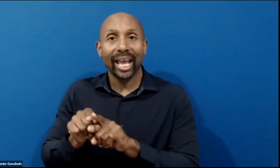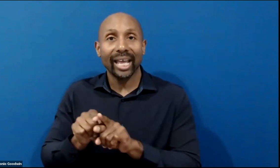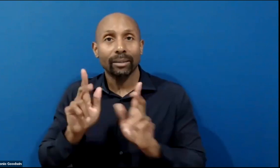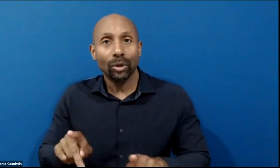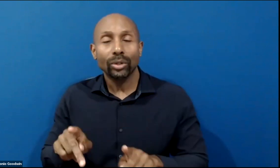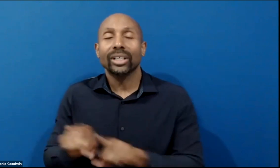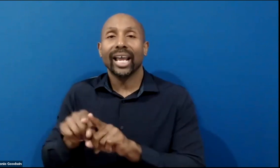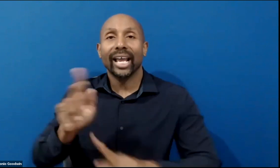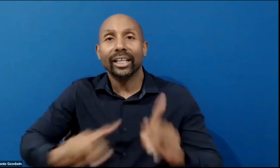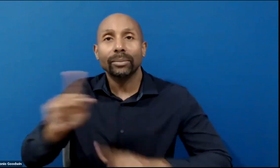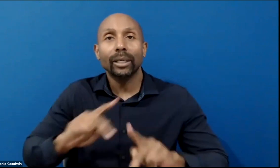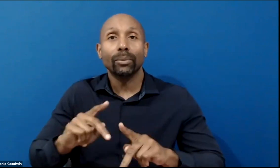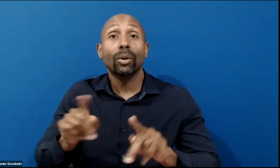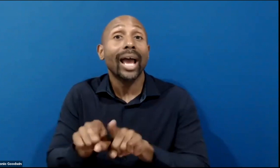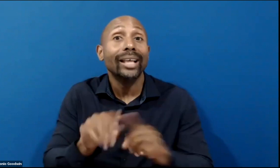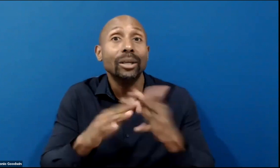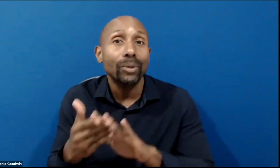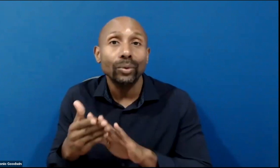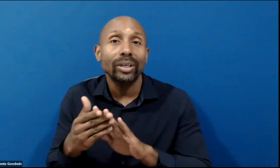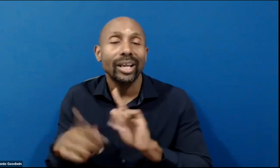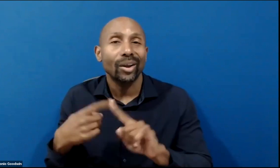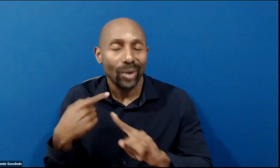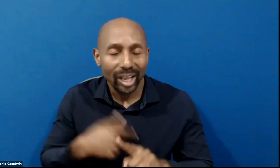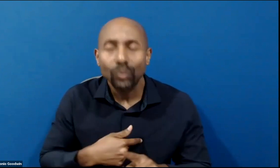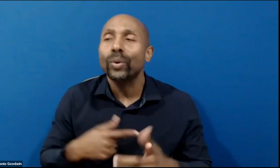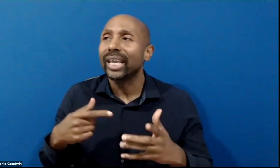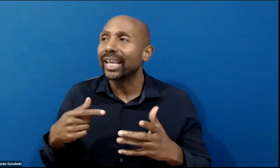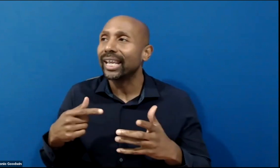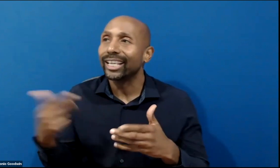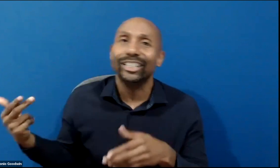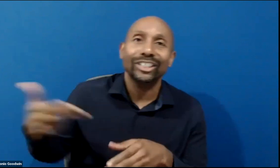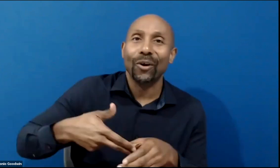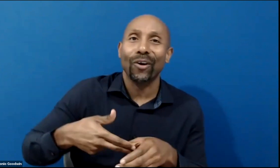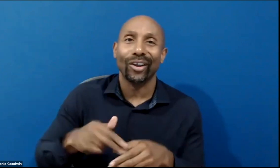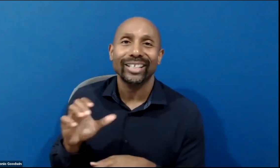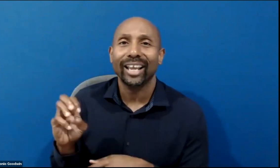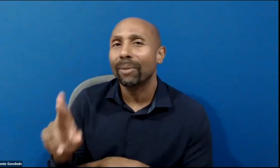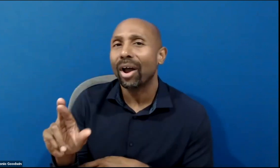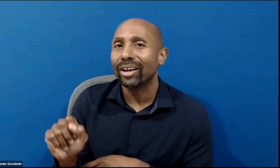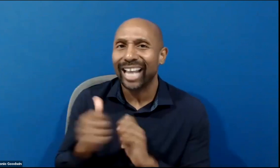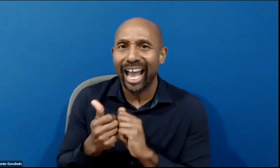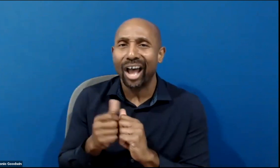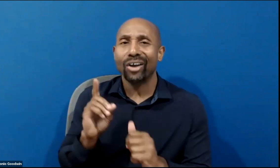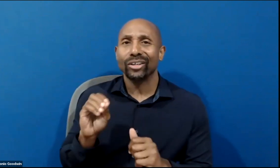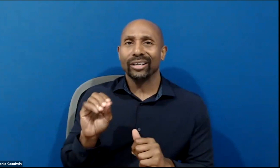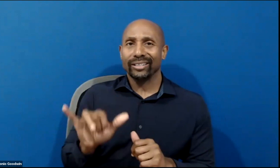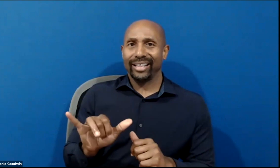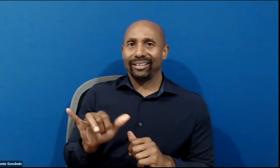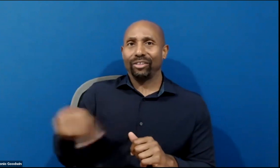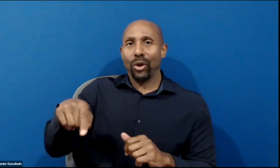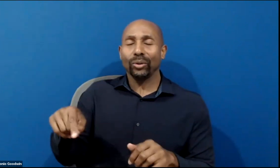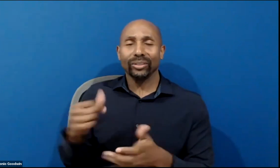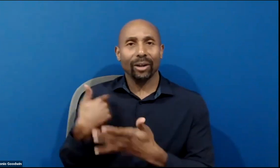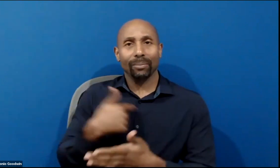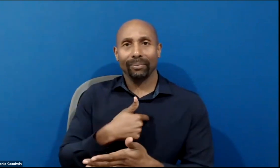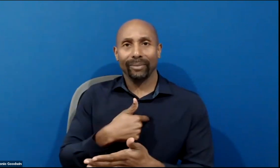community collectively when we find ourselves as a part of community mobility rituals. All of that will be explored